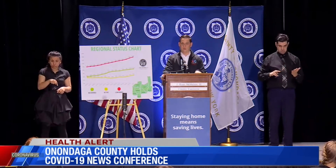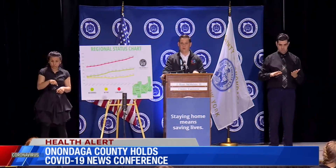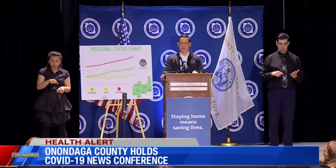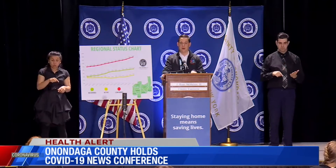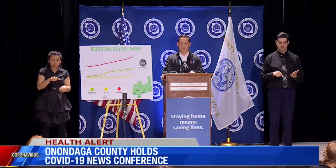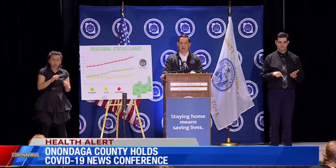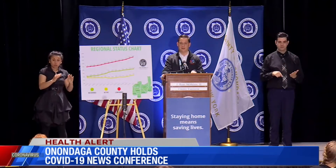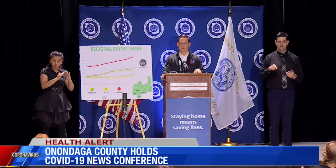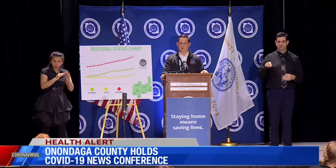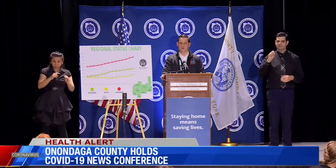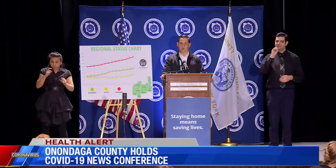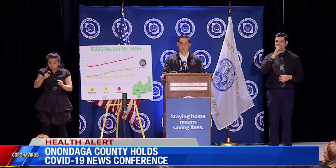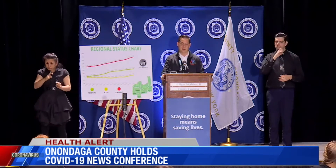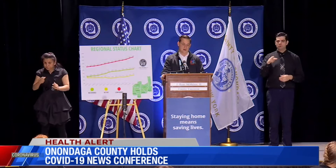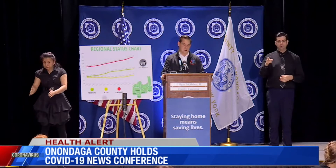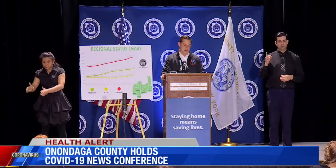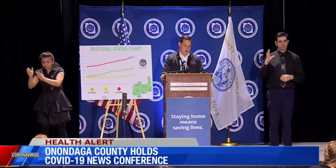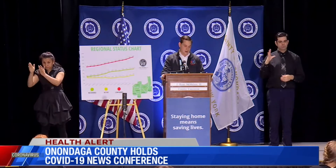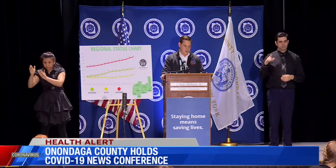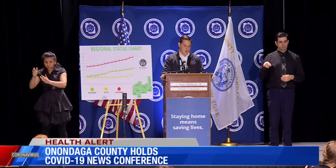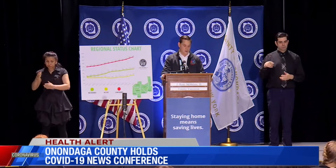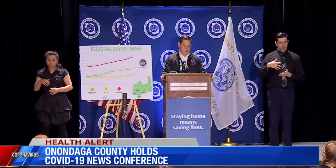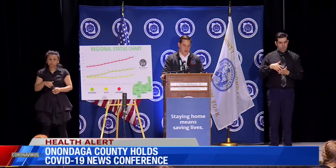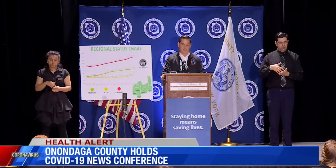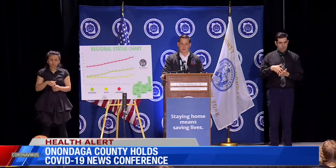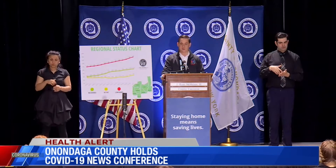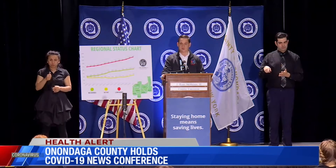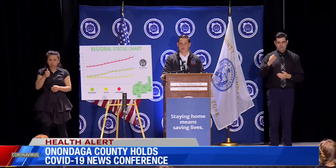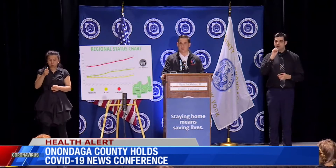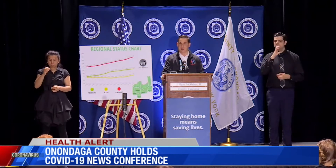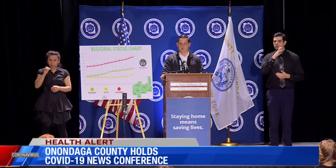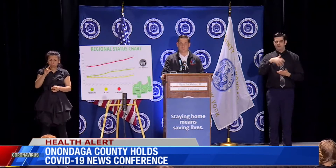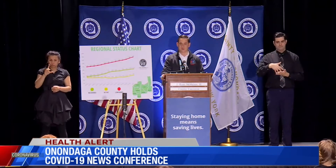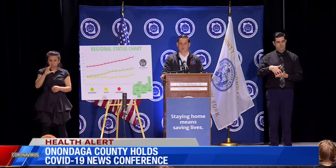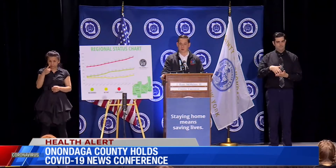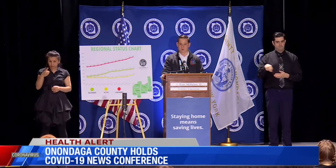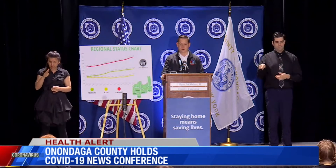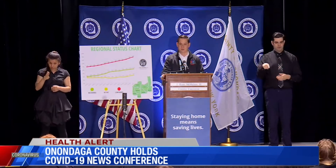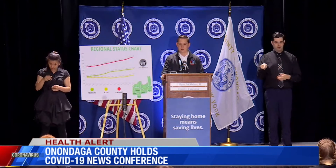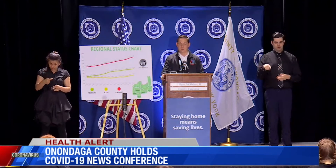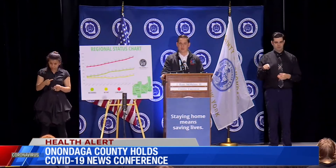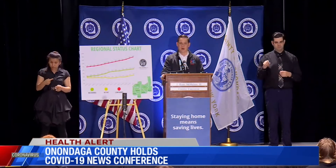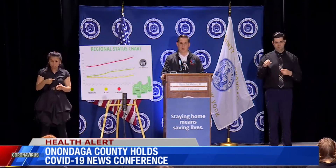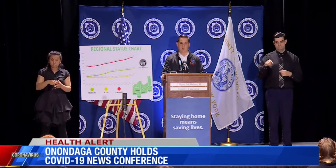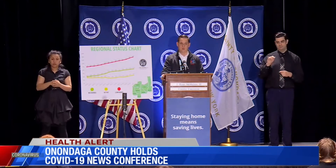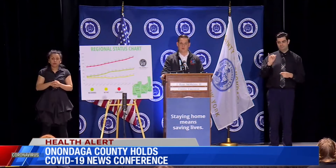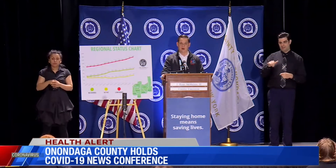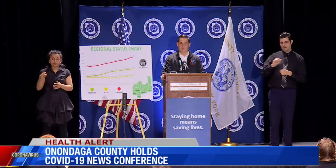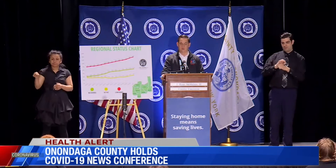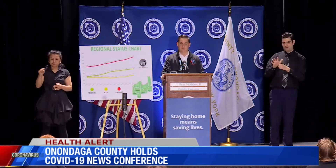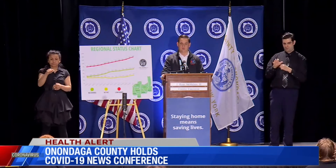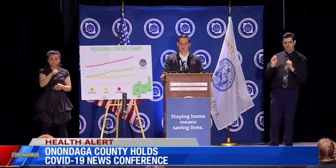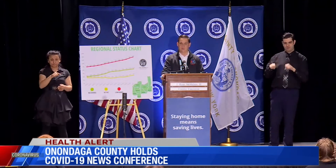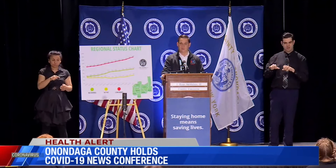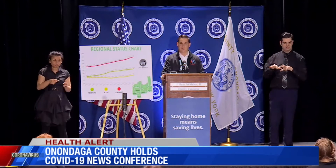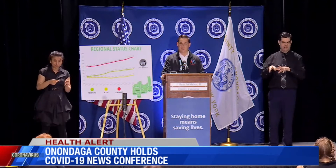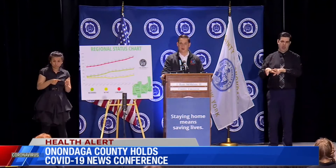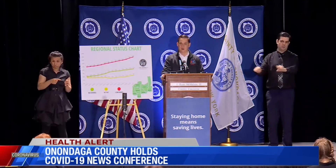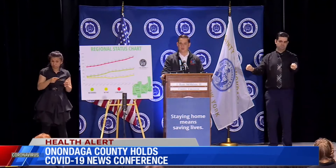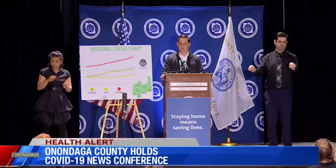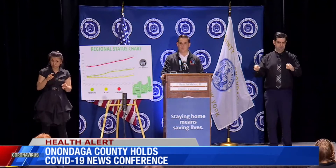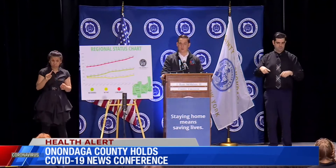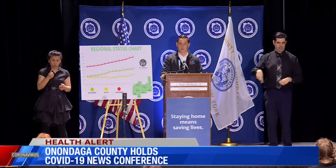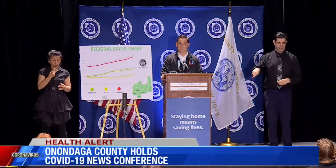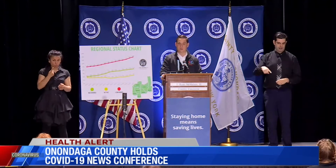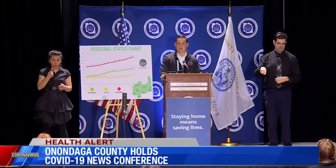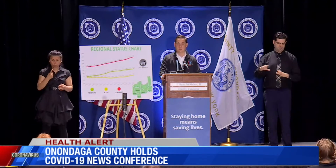We in that process of doing that. Certainly our efforts have saved lives. There's no question. We found many